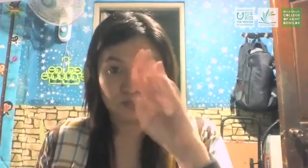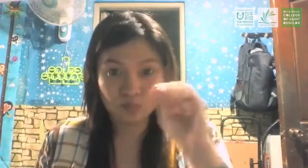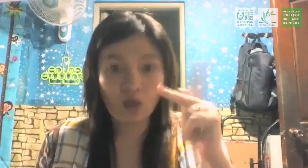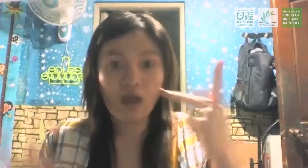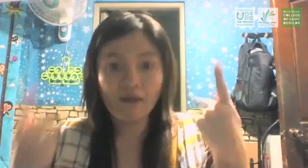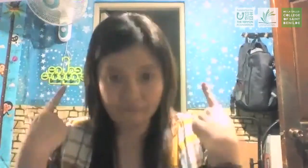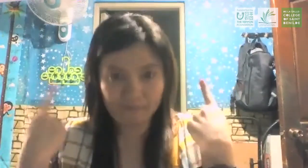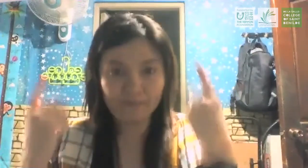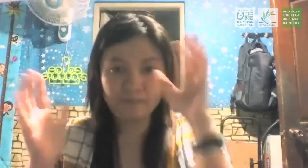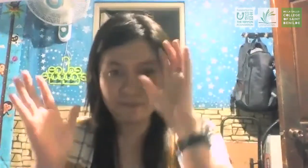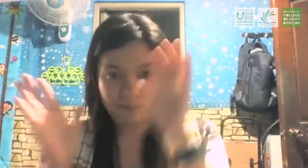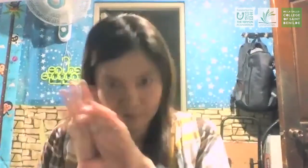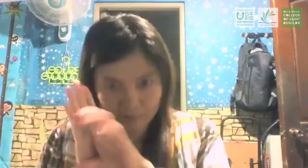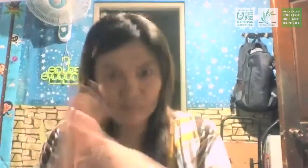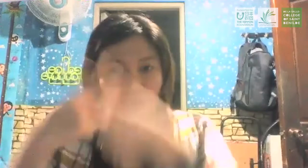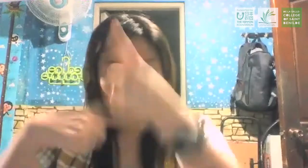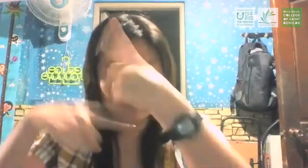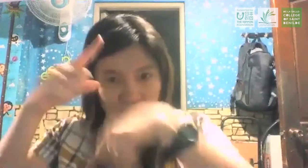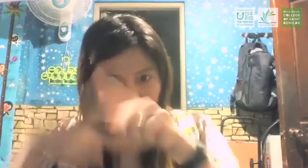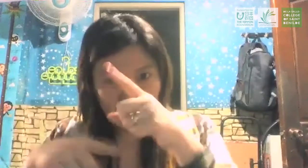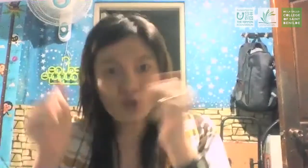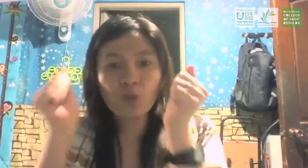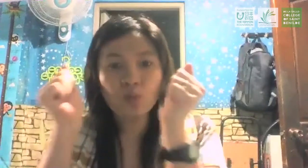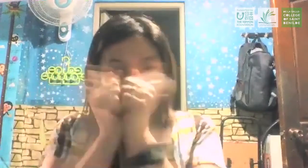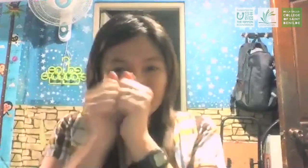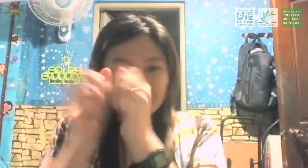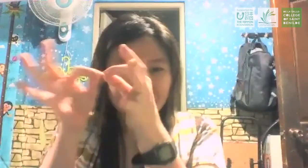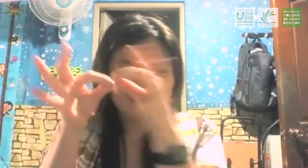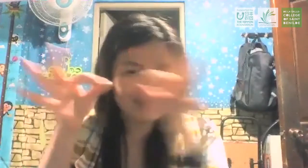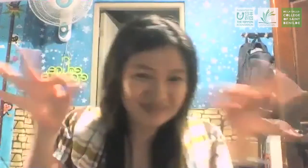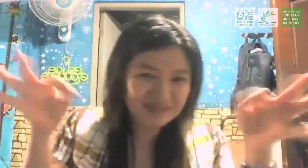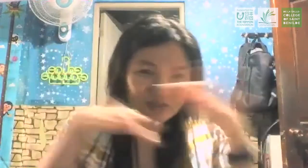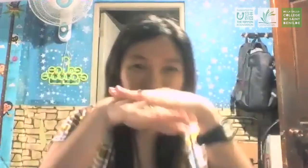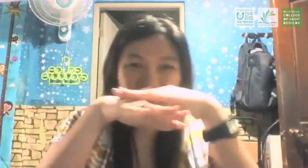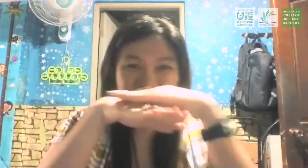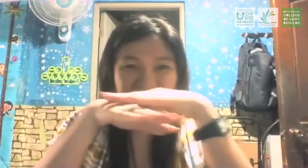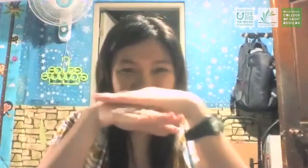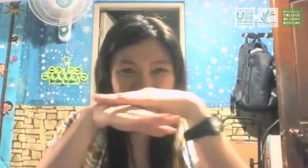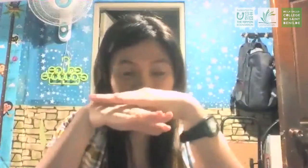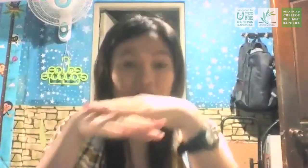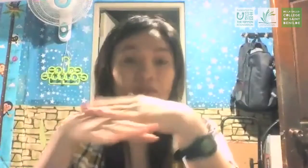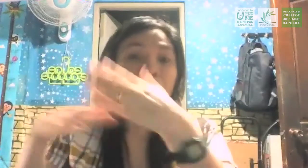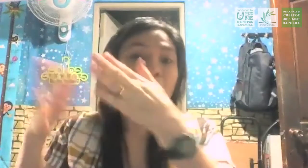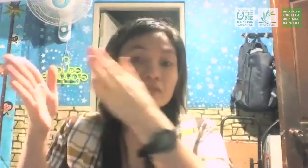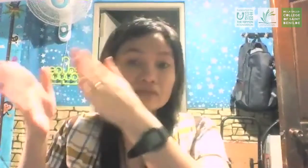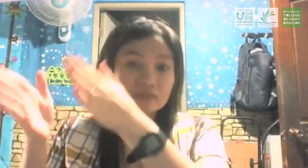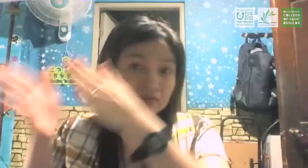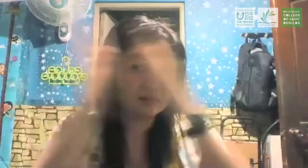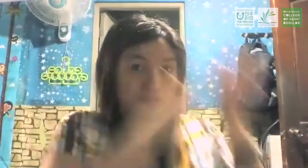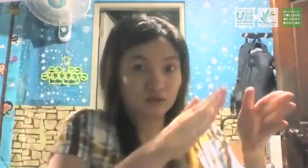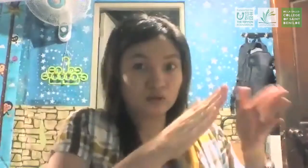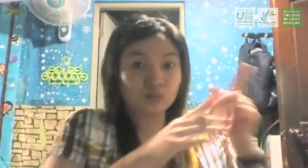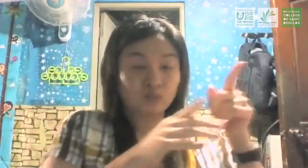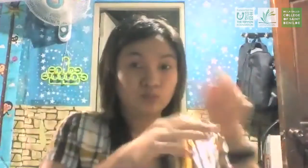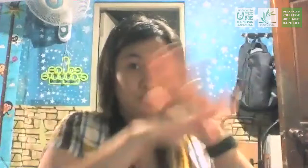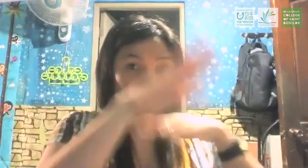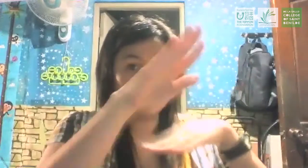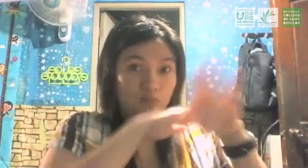Okay, so sir, this is Meng. The textbook has pictures and the signs with sentences,